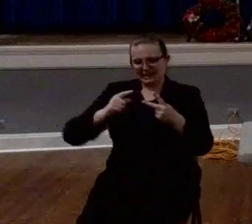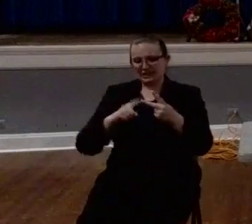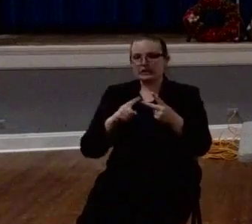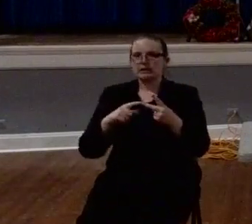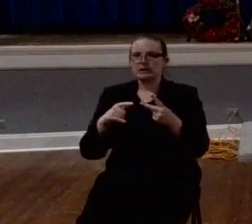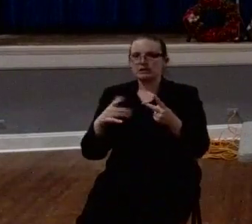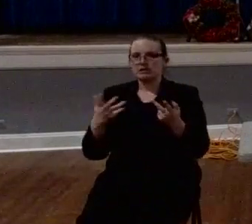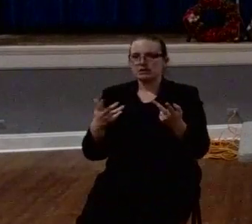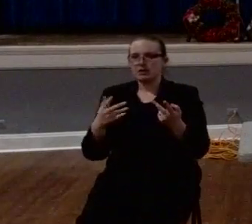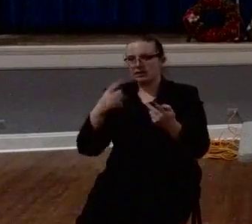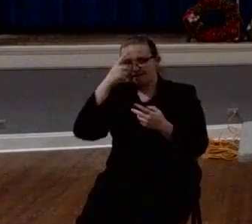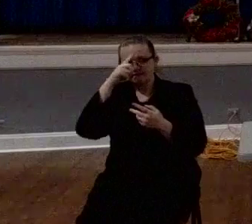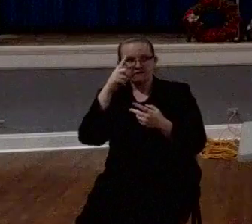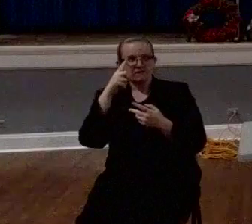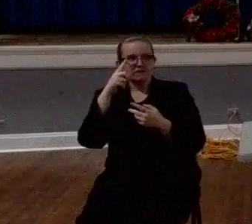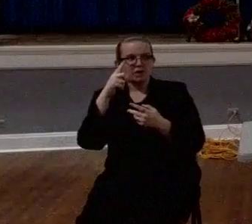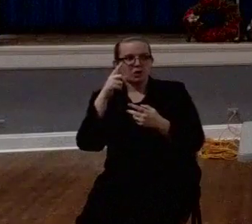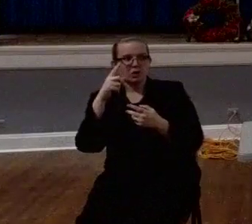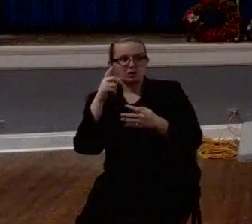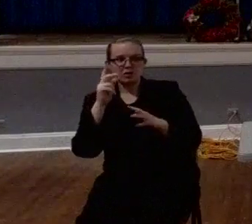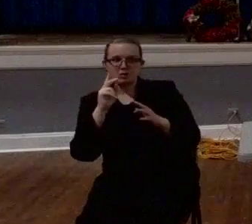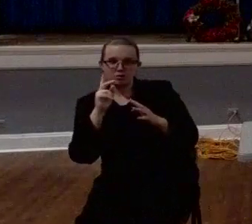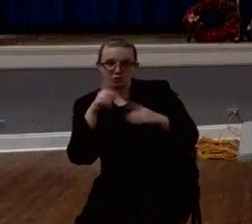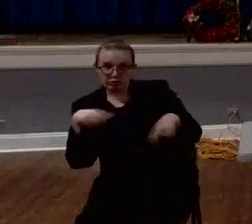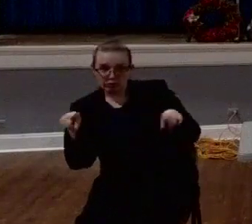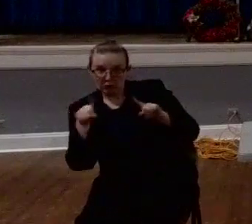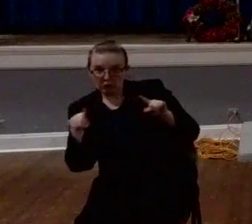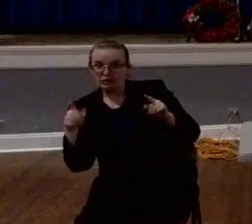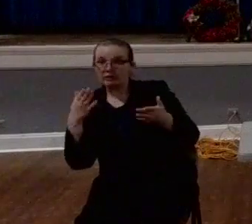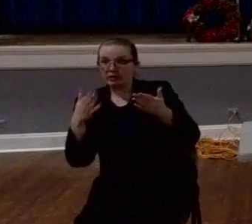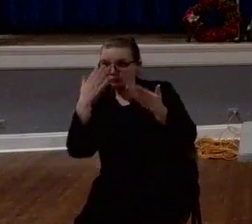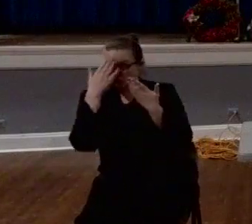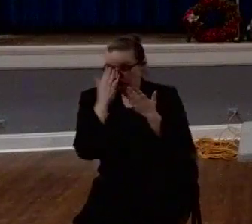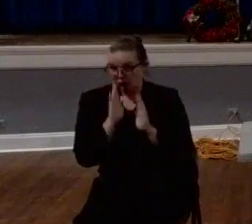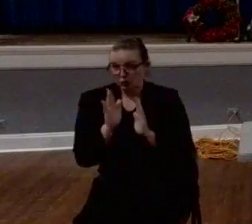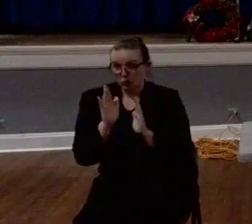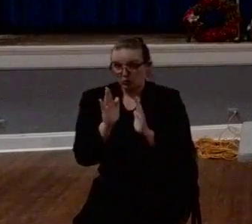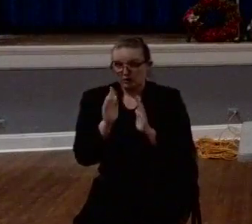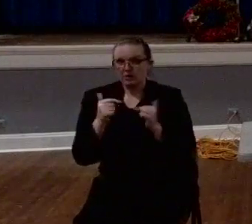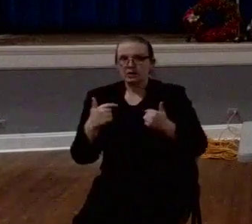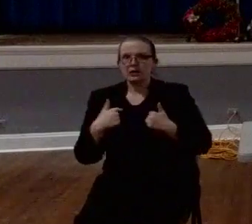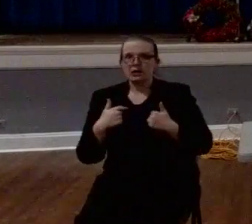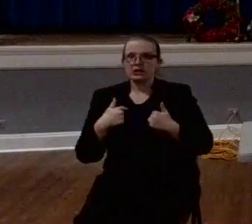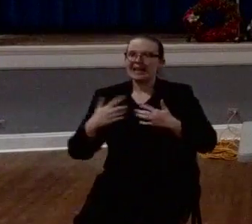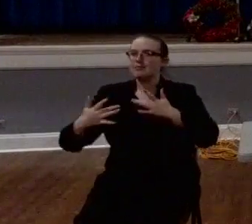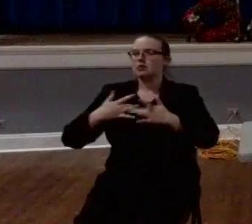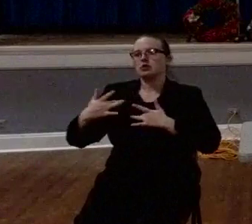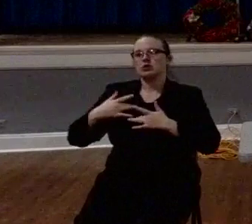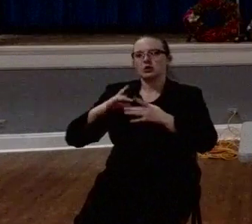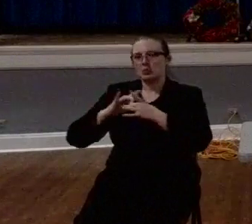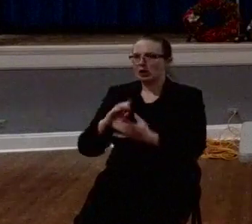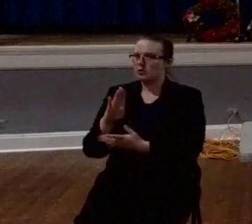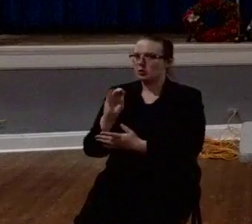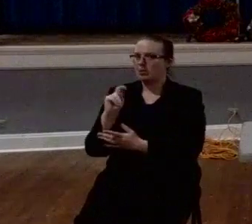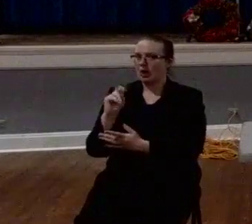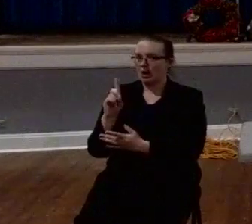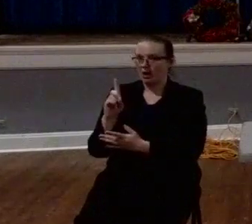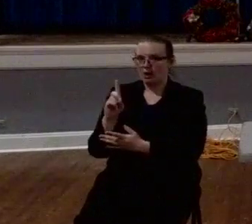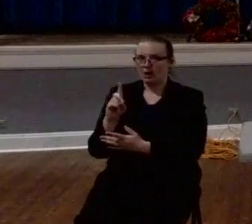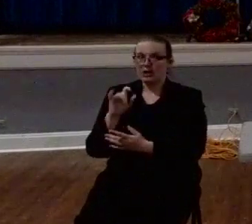guess, is for those that may not know, because I'm extremely concerned about this bond. If we